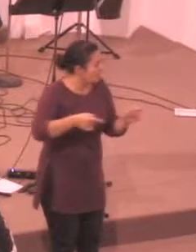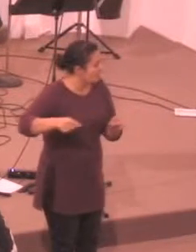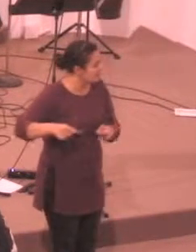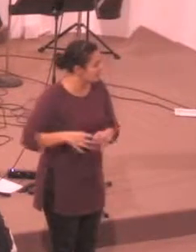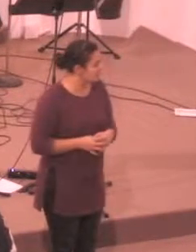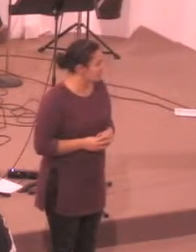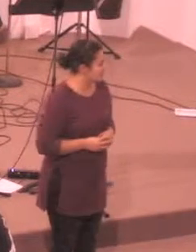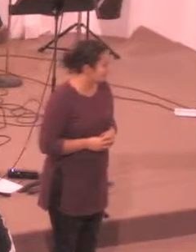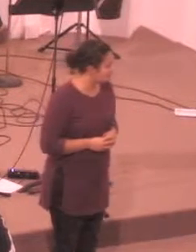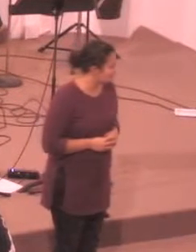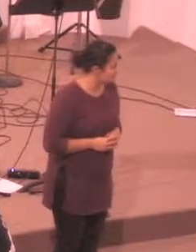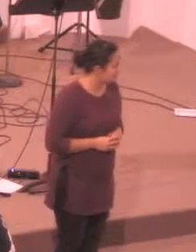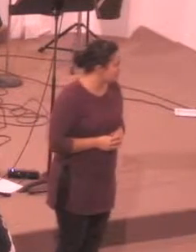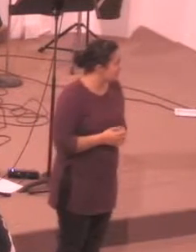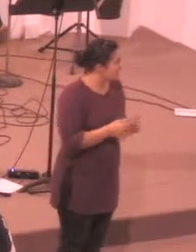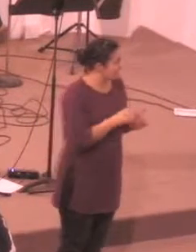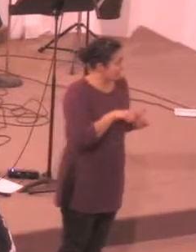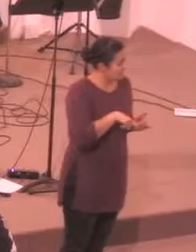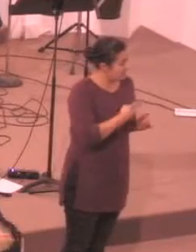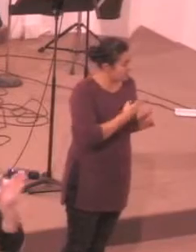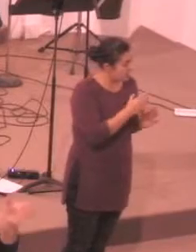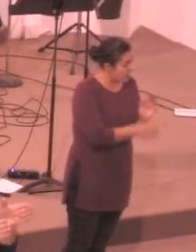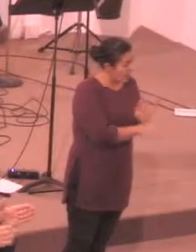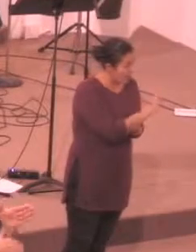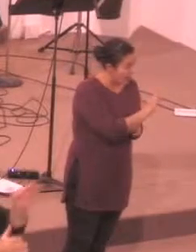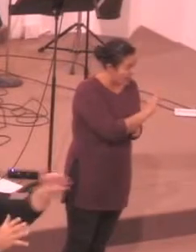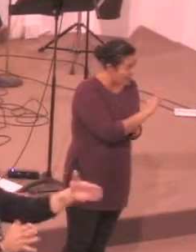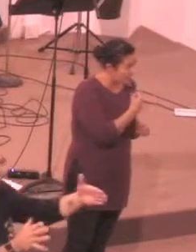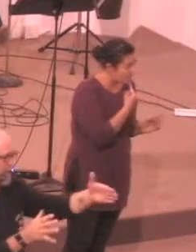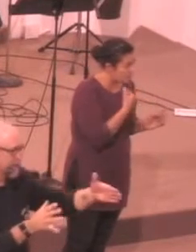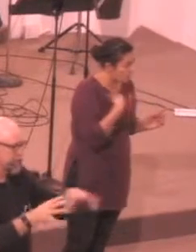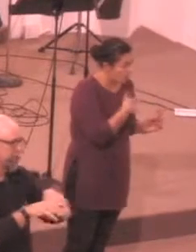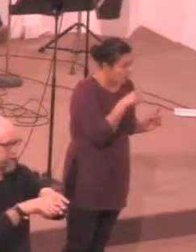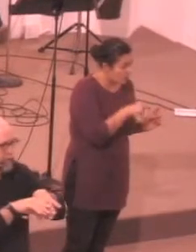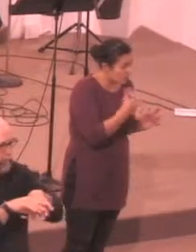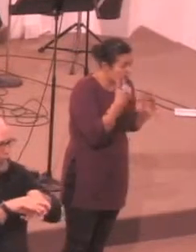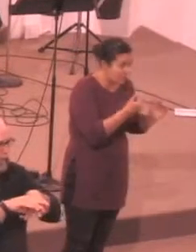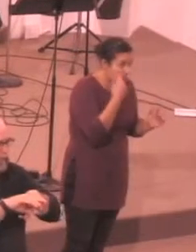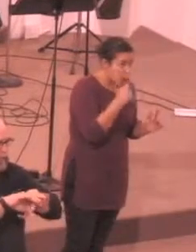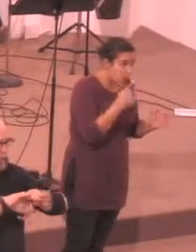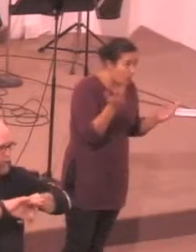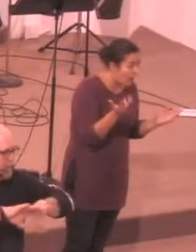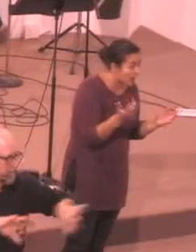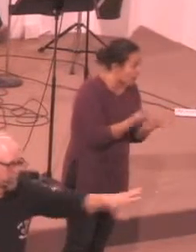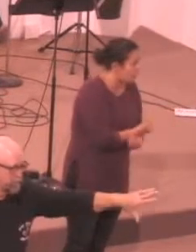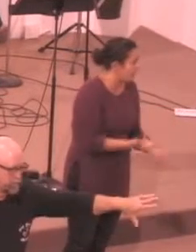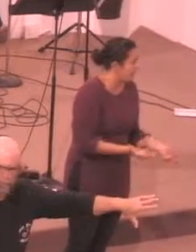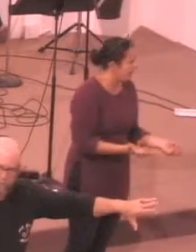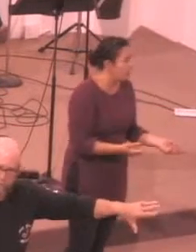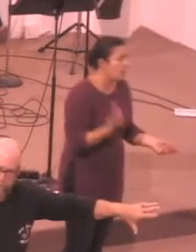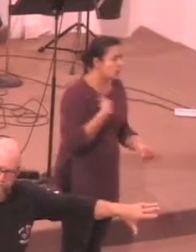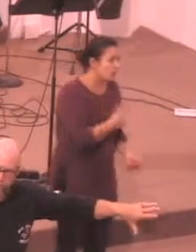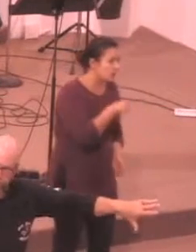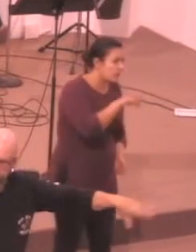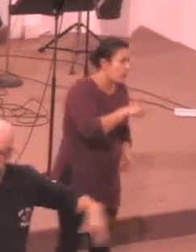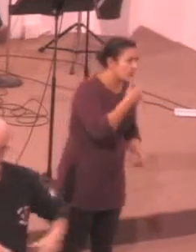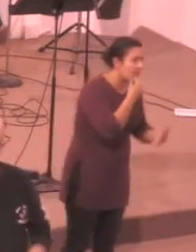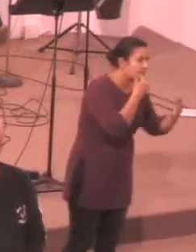for everything. So I think everything and all things covers pretty much